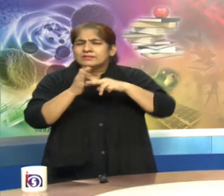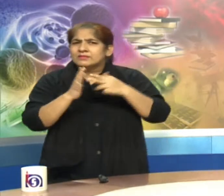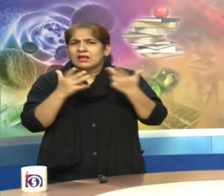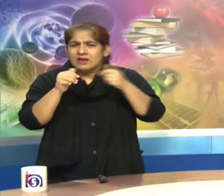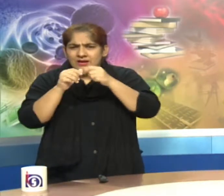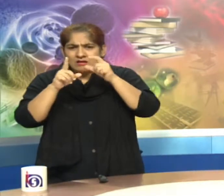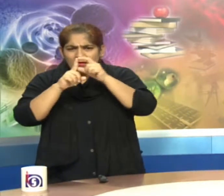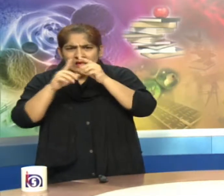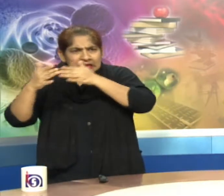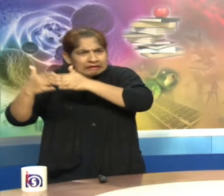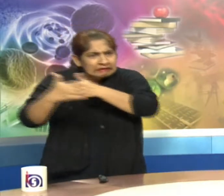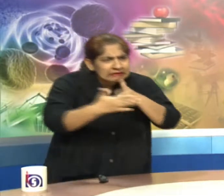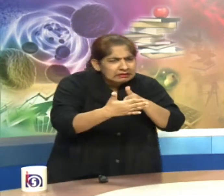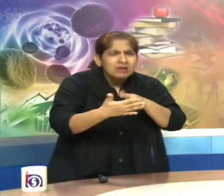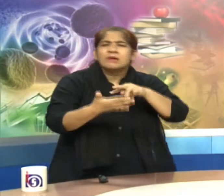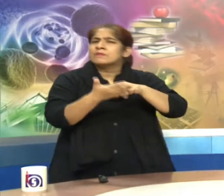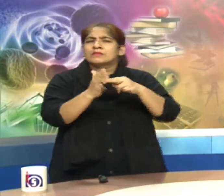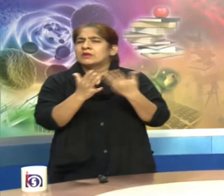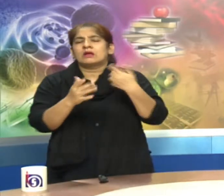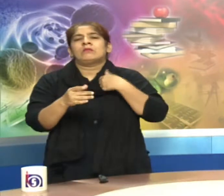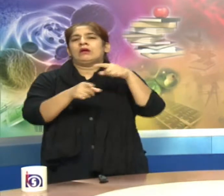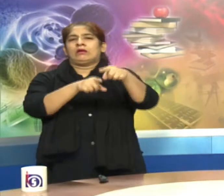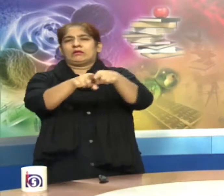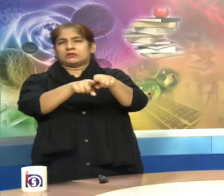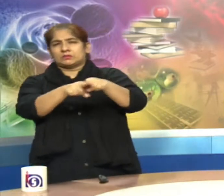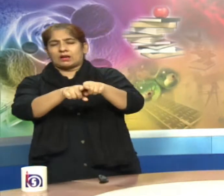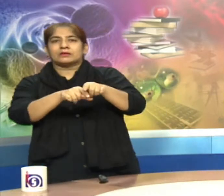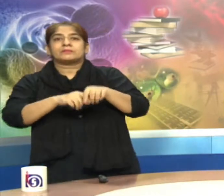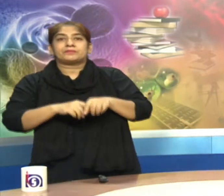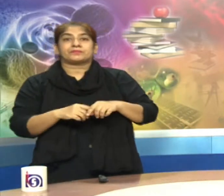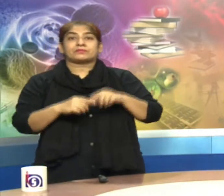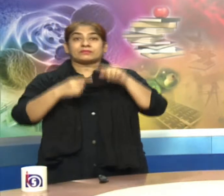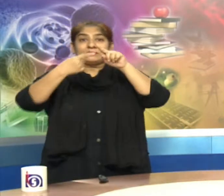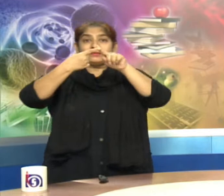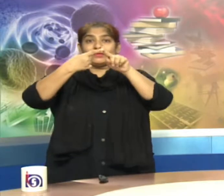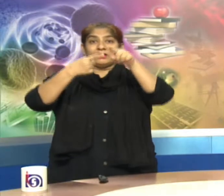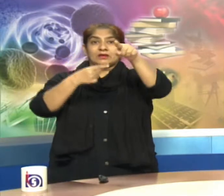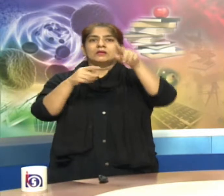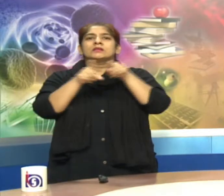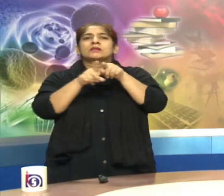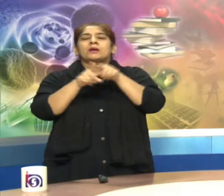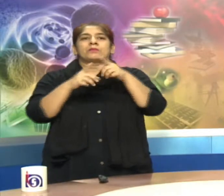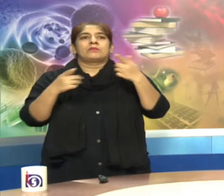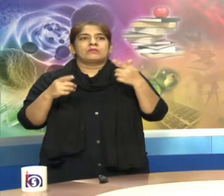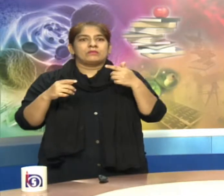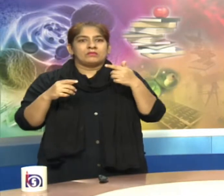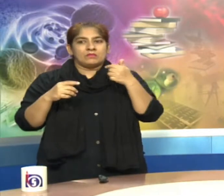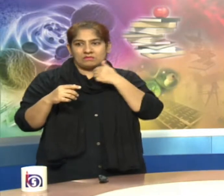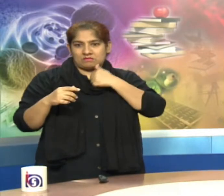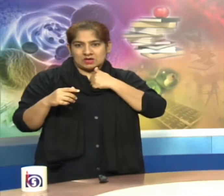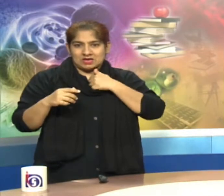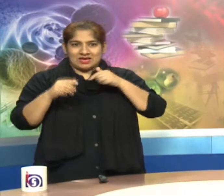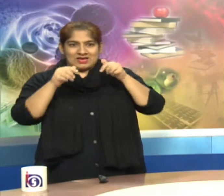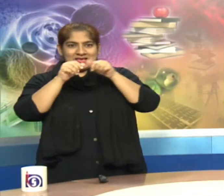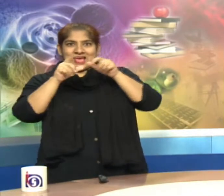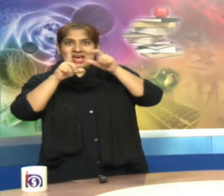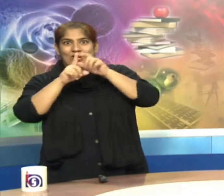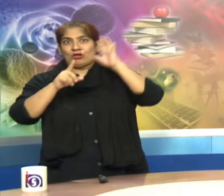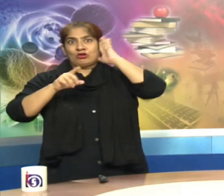We have understood the meaning of advertising, then benefits of the advertising. Now we will be discussing